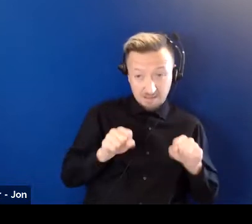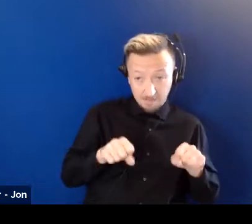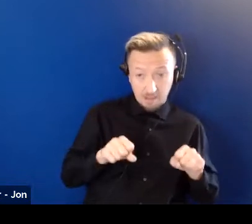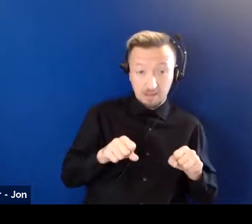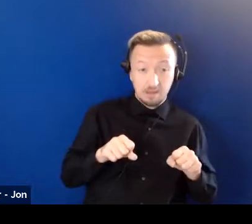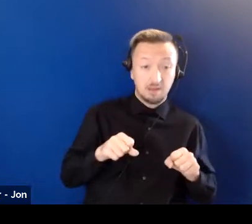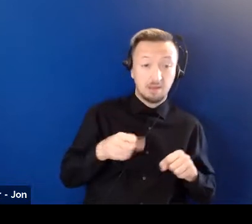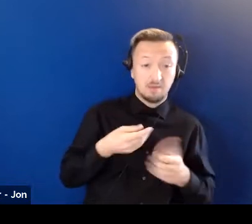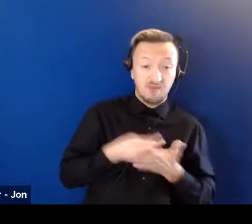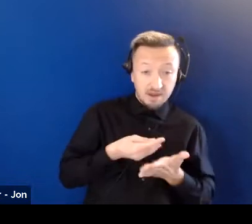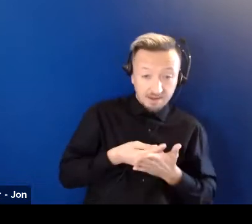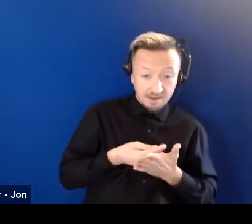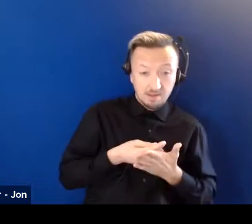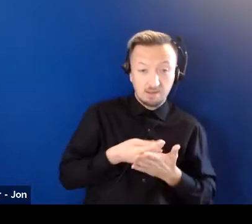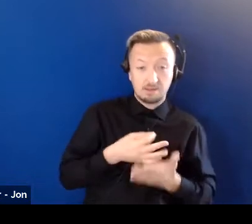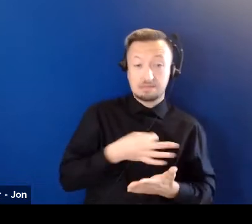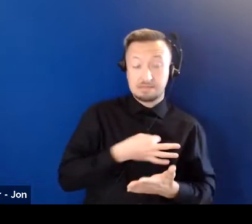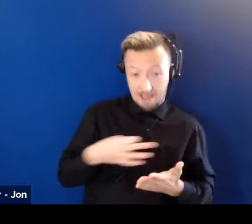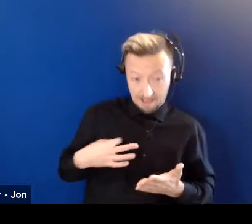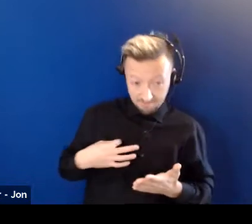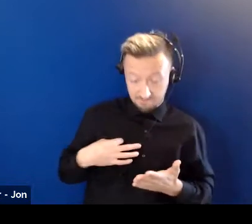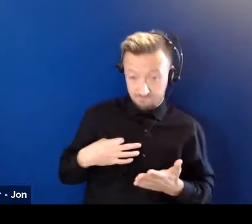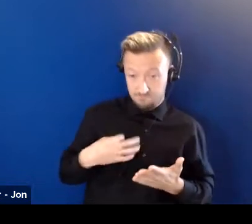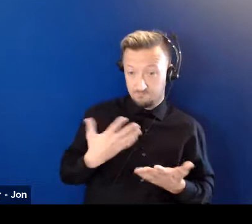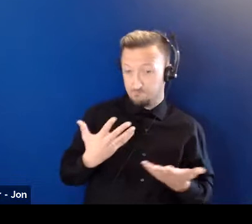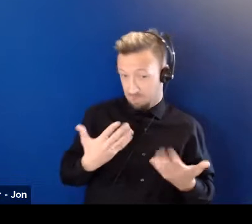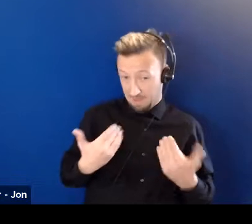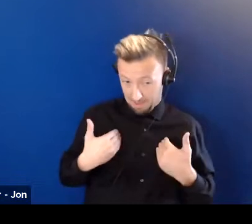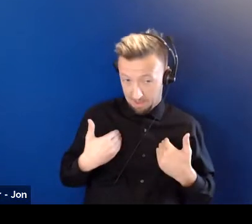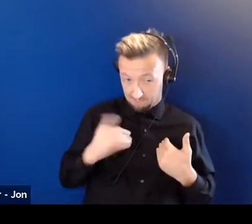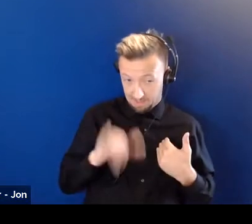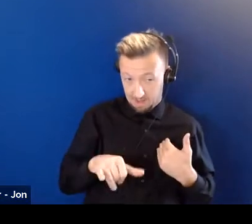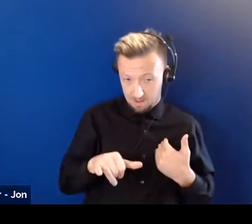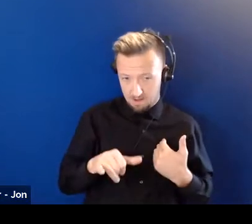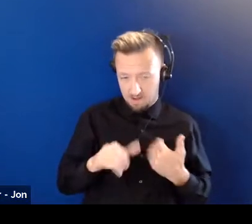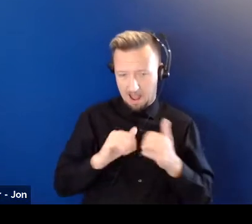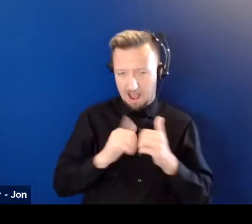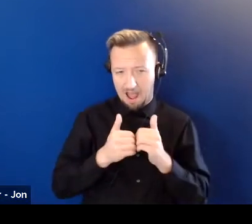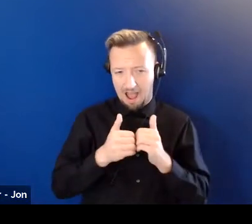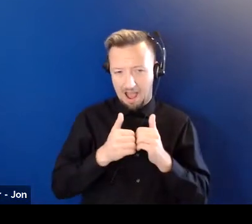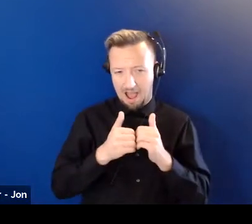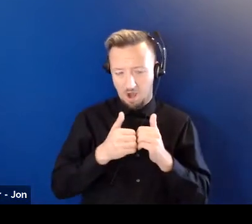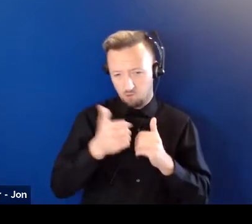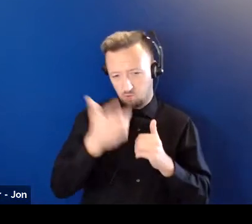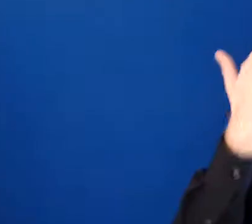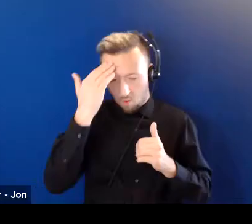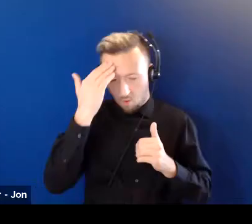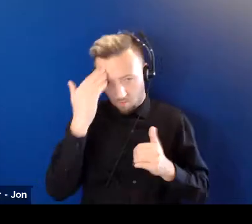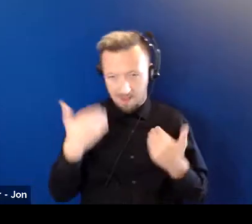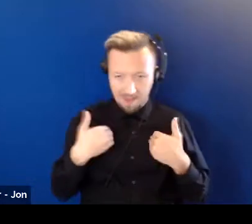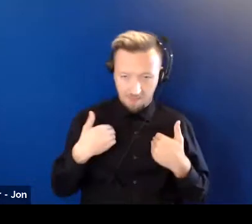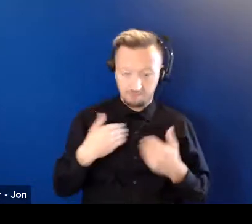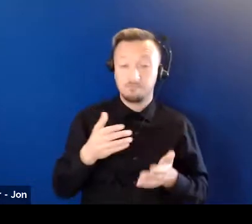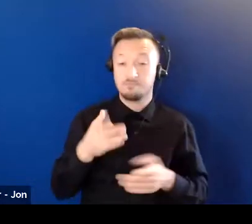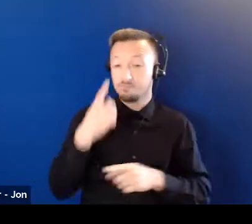to comment to that. And I'm going to go ahead and ask Linda to start us off on this question.